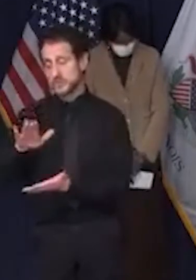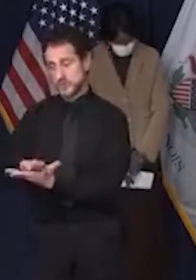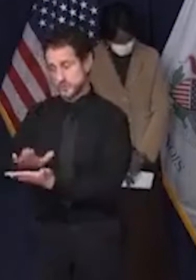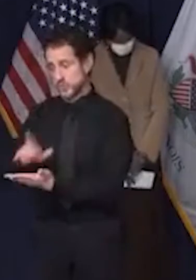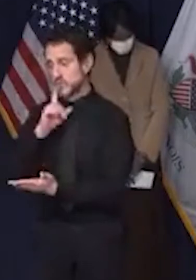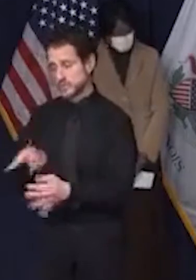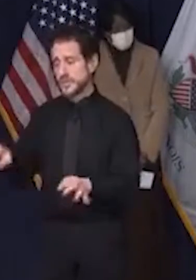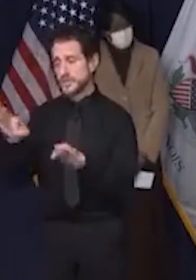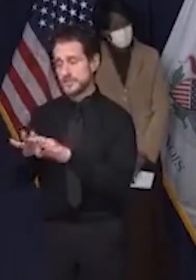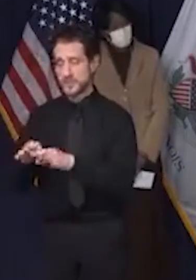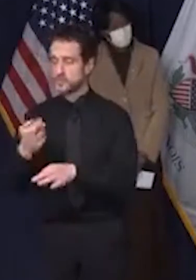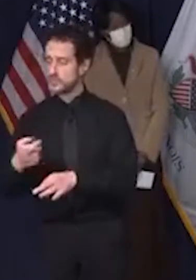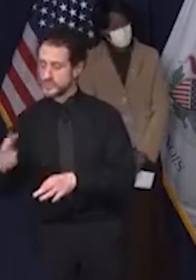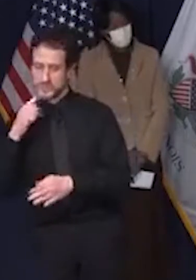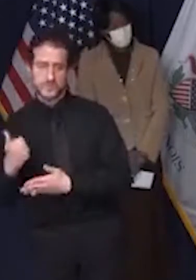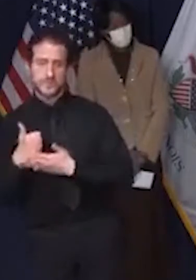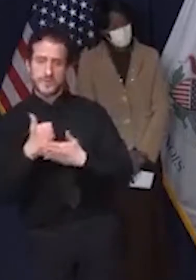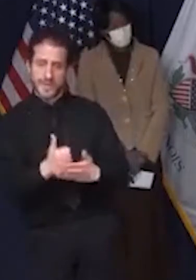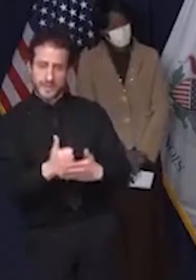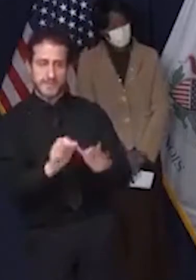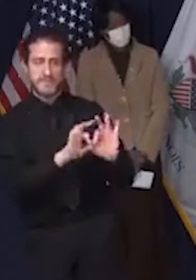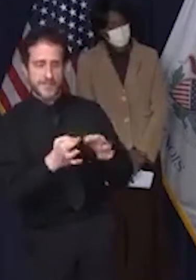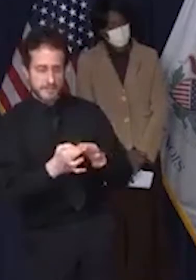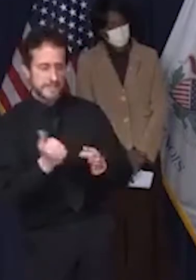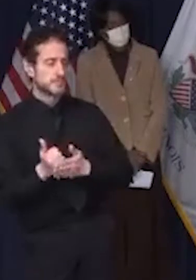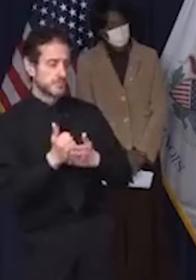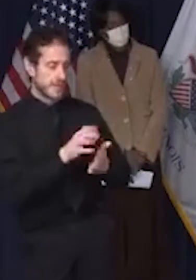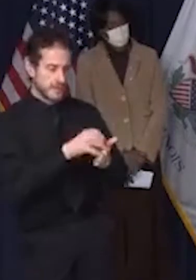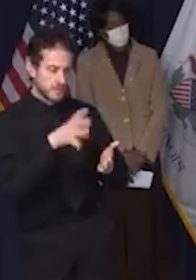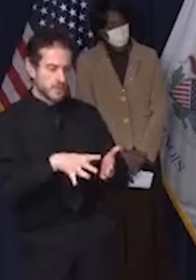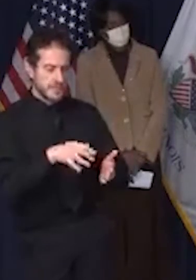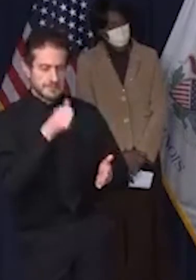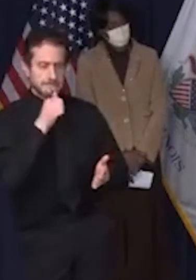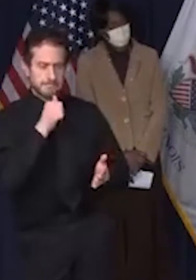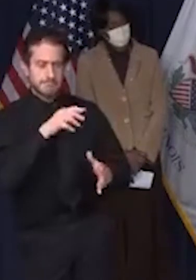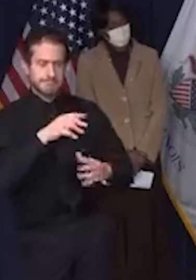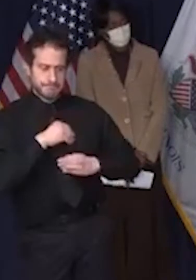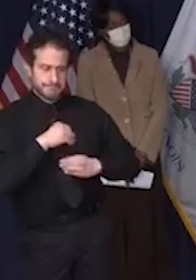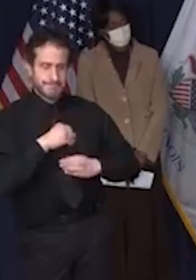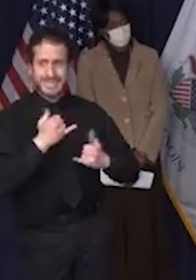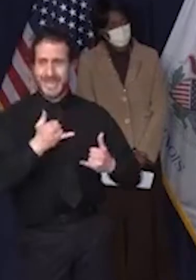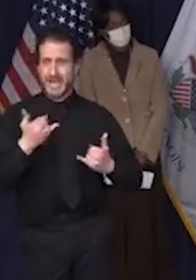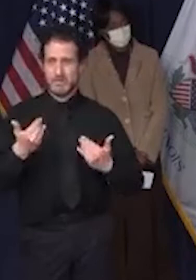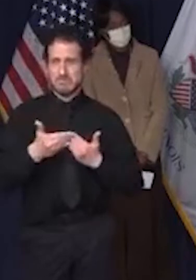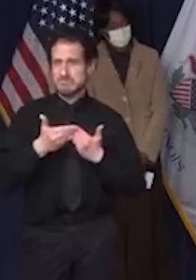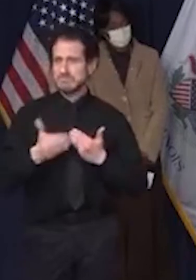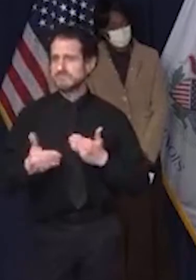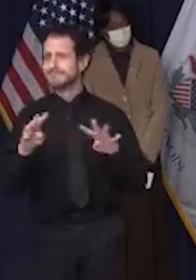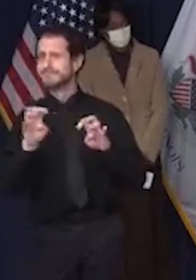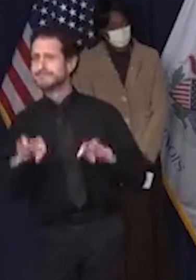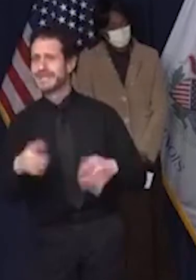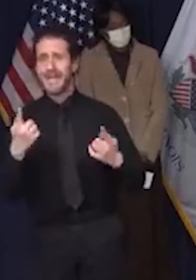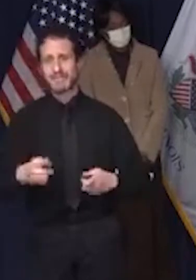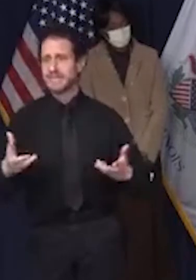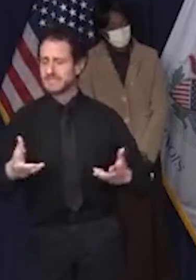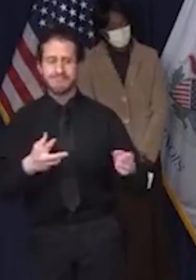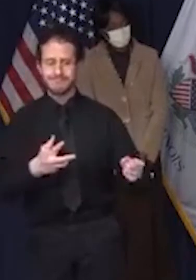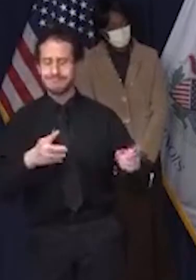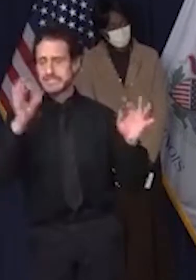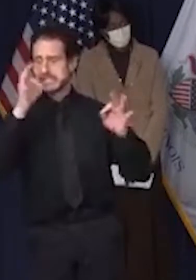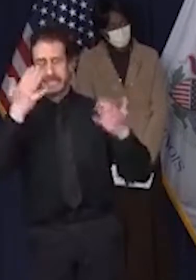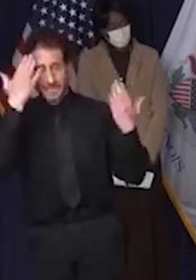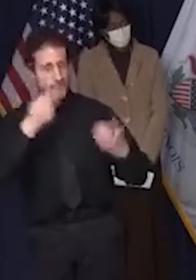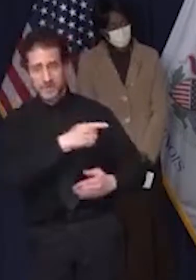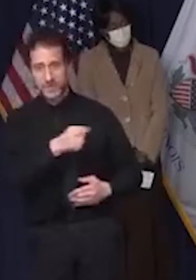resource to help our families and students cope with this sudden transition to the unknown. In our district, our teachers